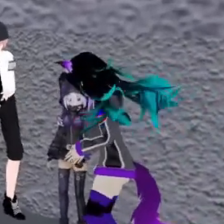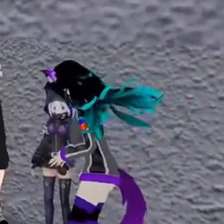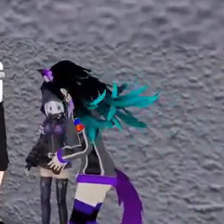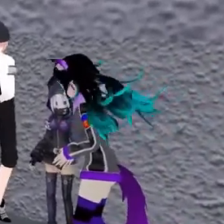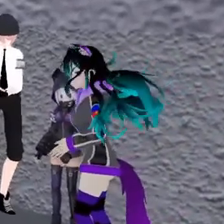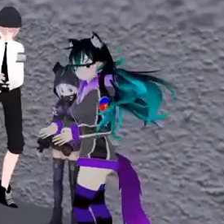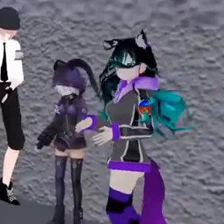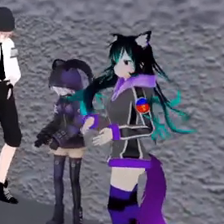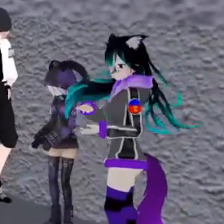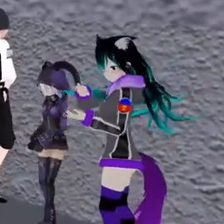Right.